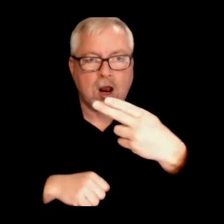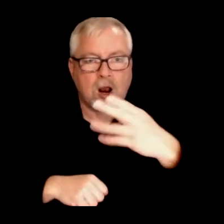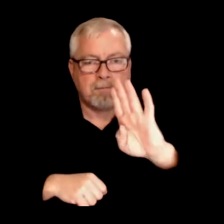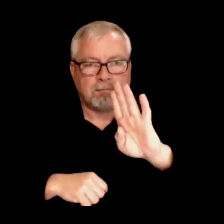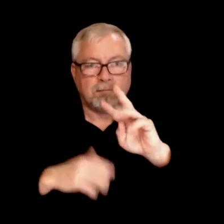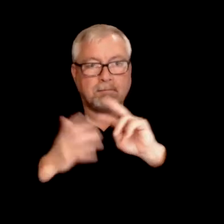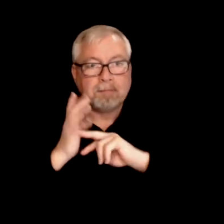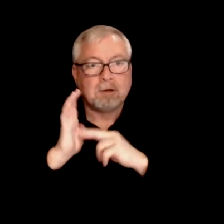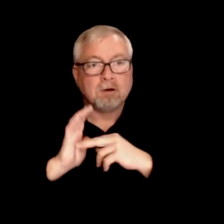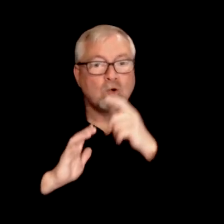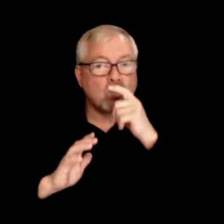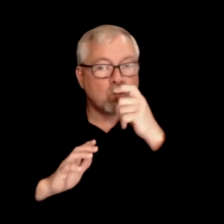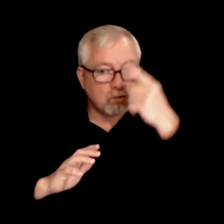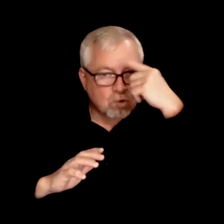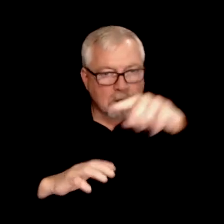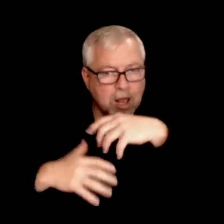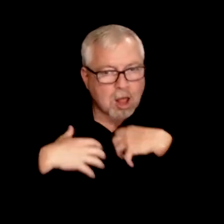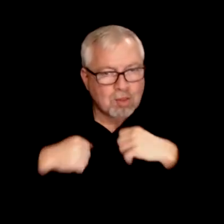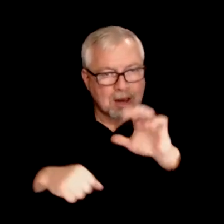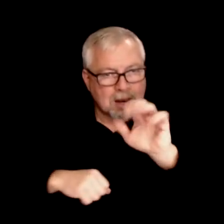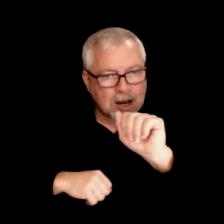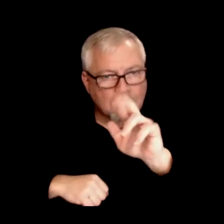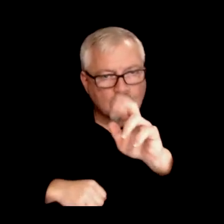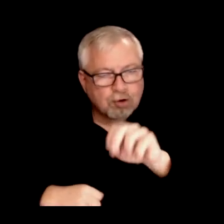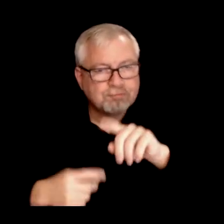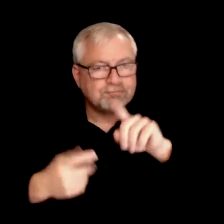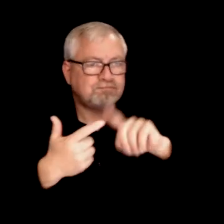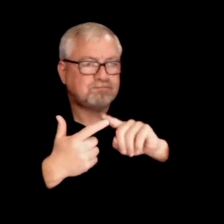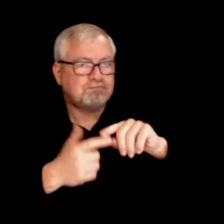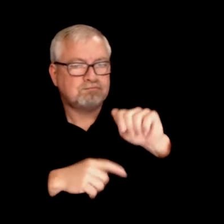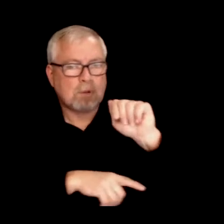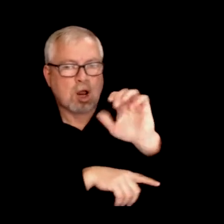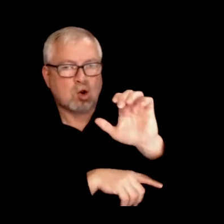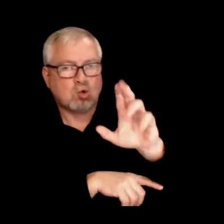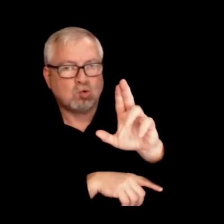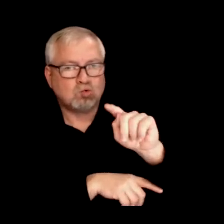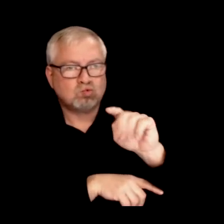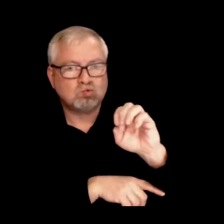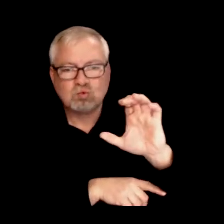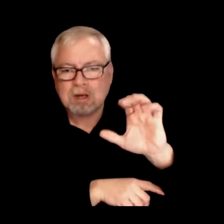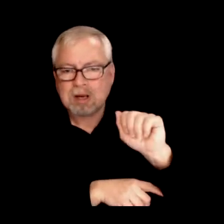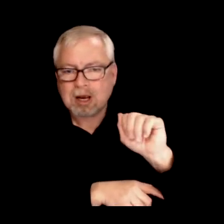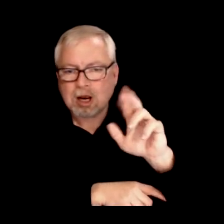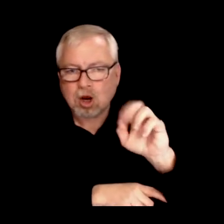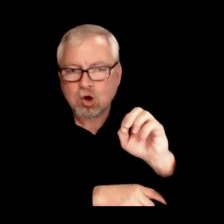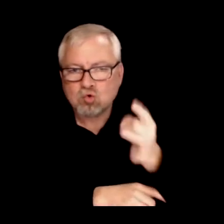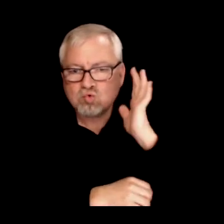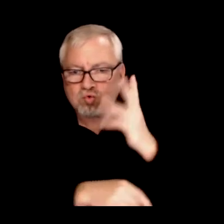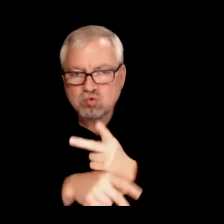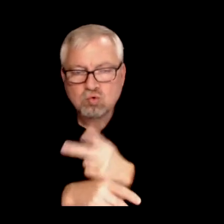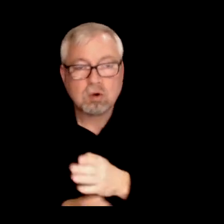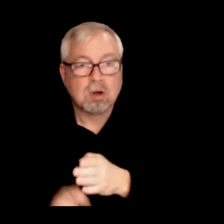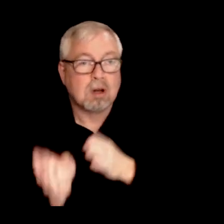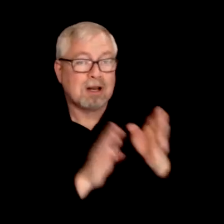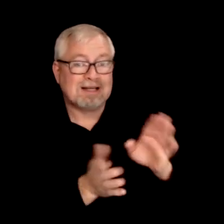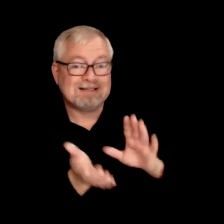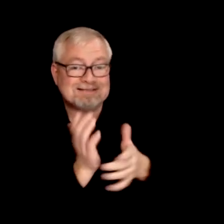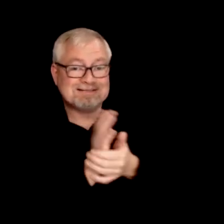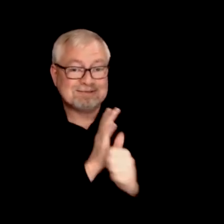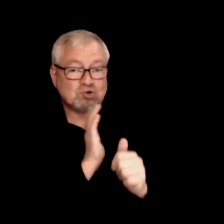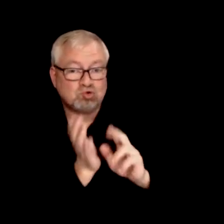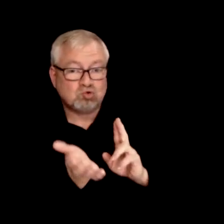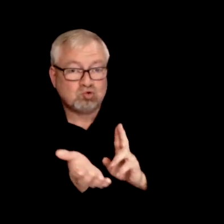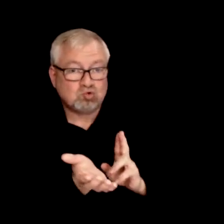acute care, those types of settings. For our skilled nursing facilities, which is our first priority in that